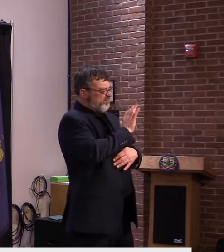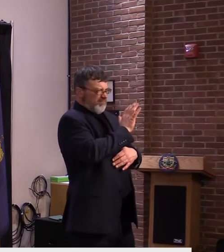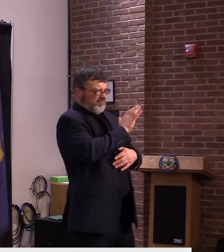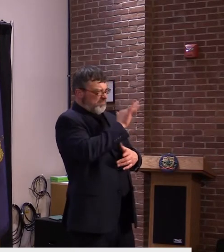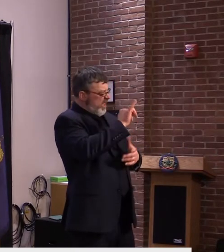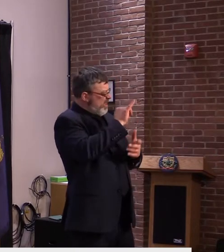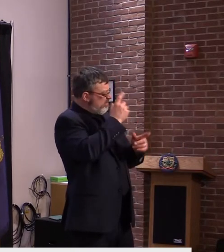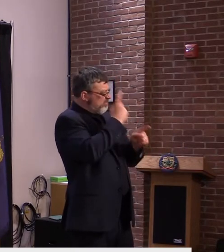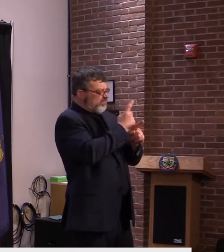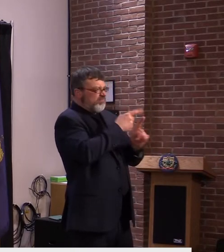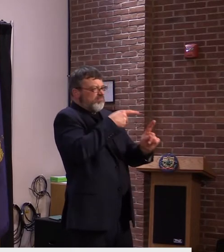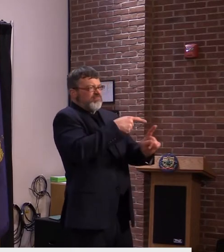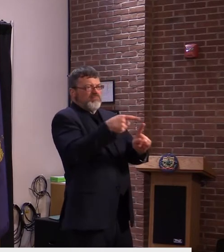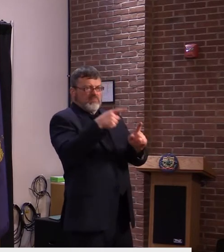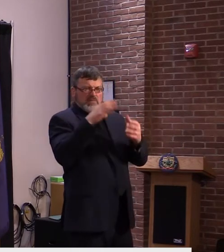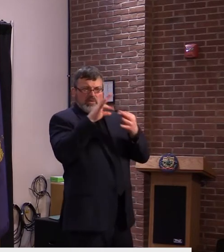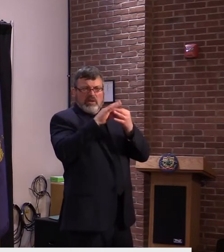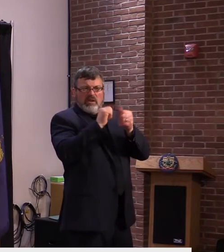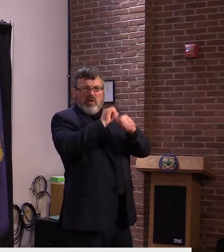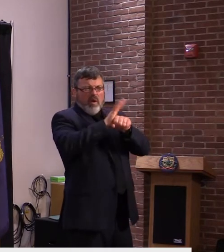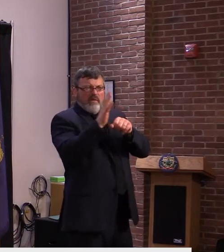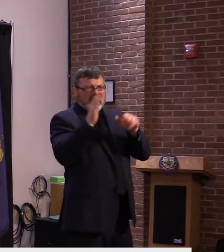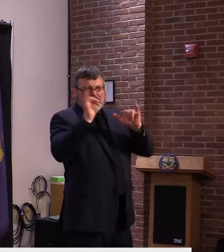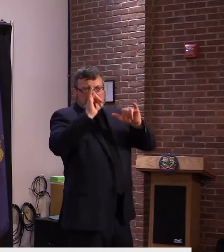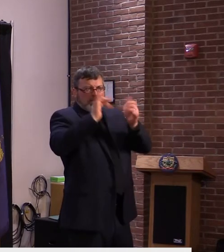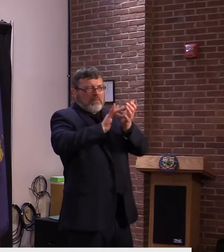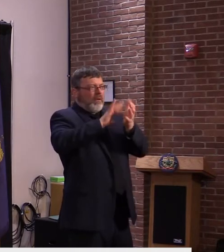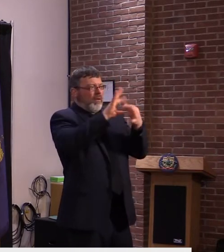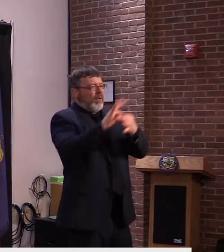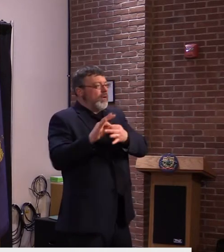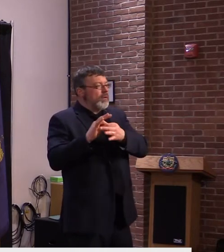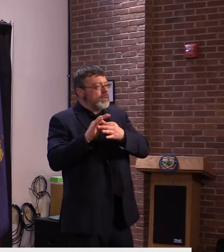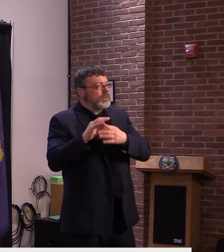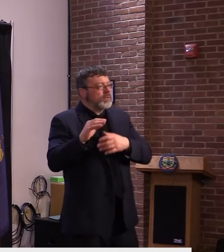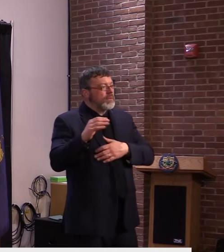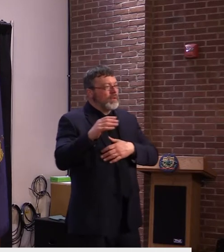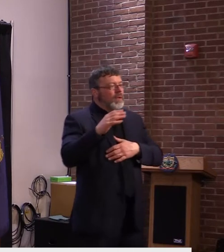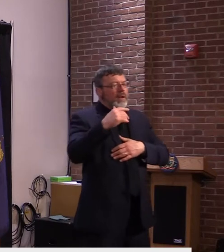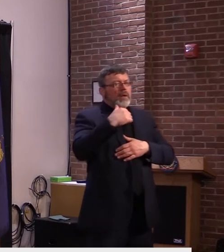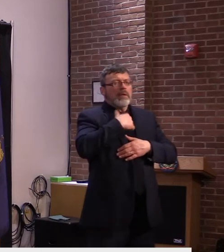press briefings at this point in time. We're evolving as well. So